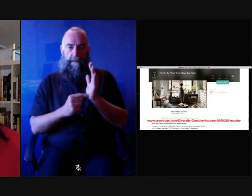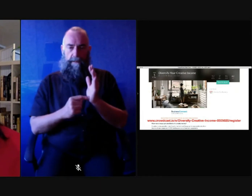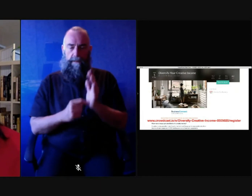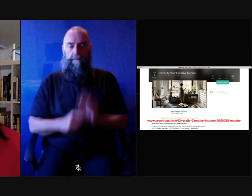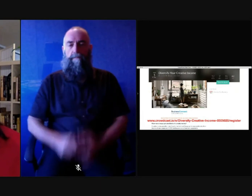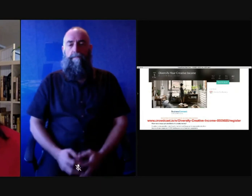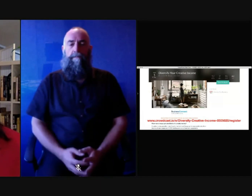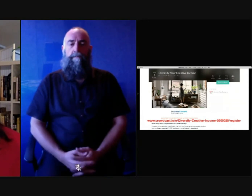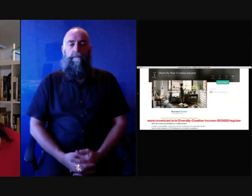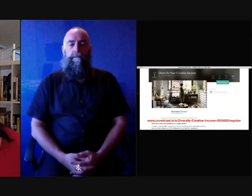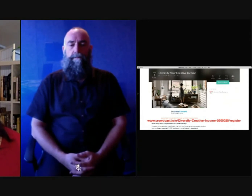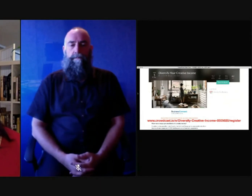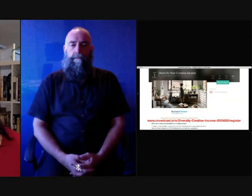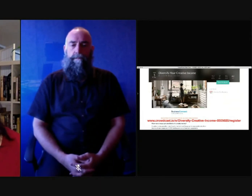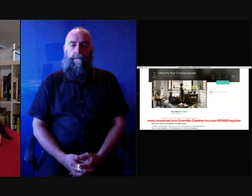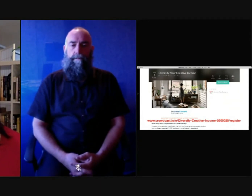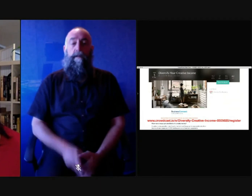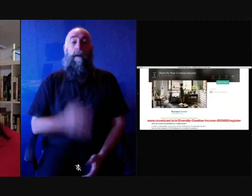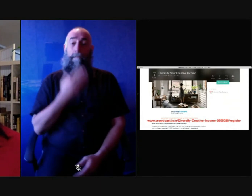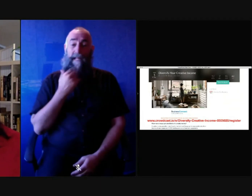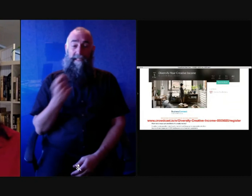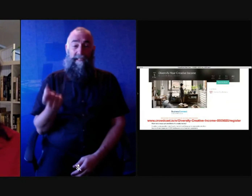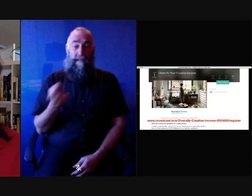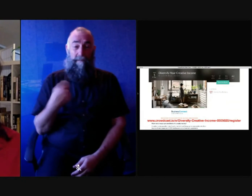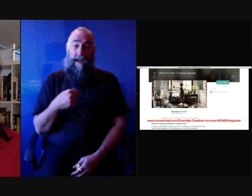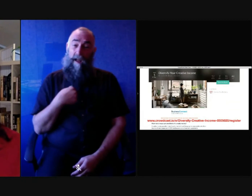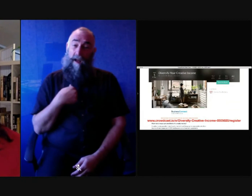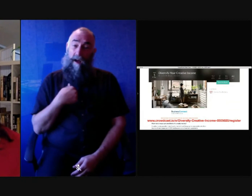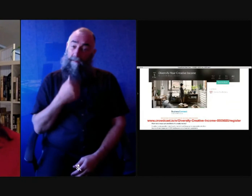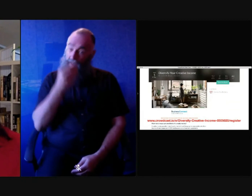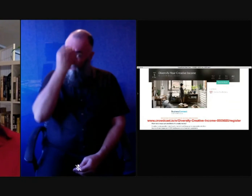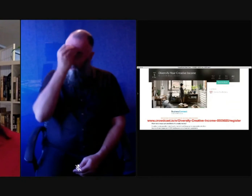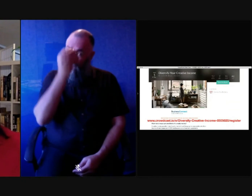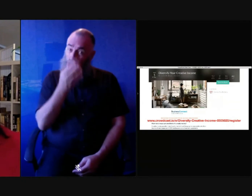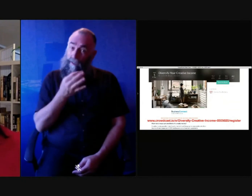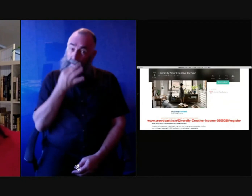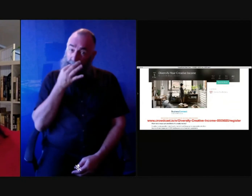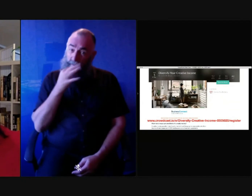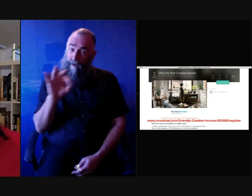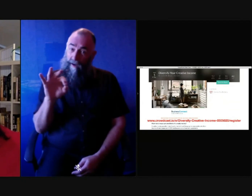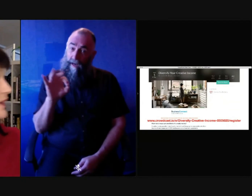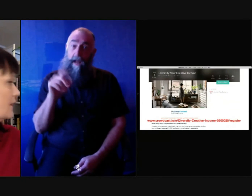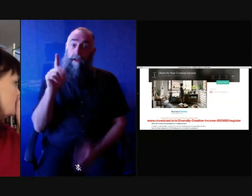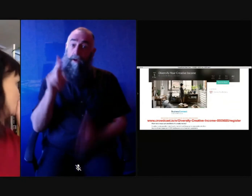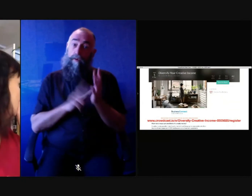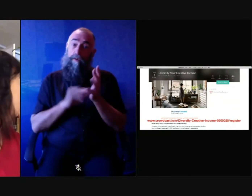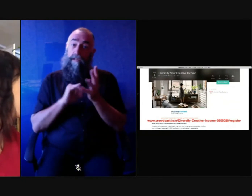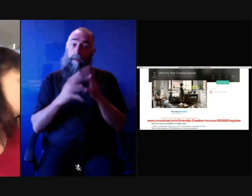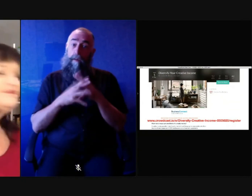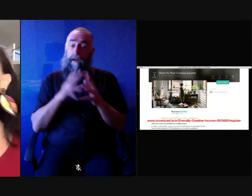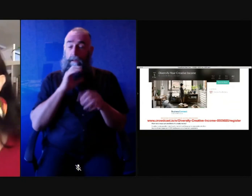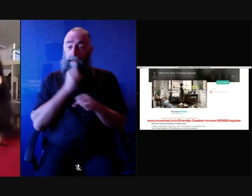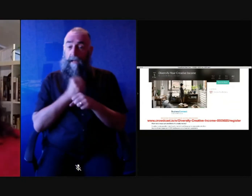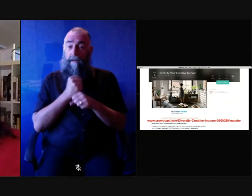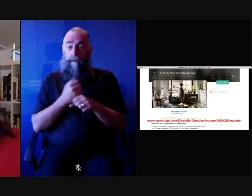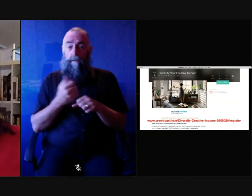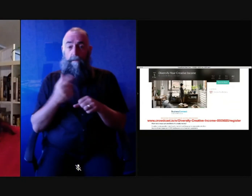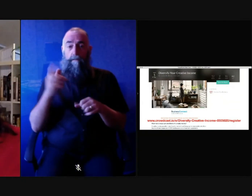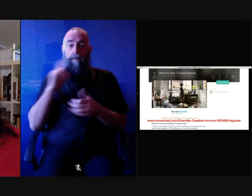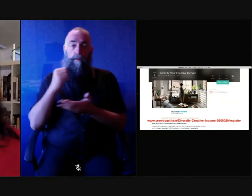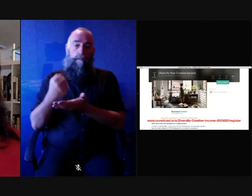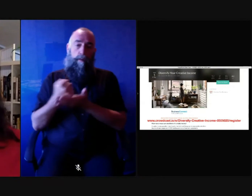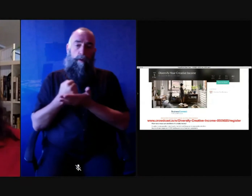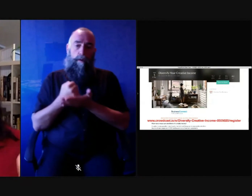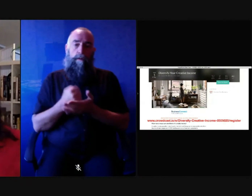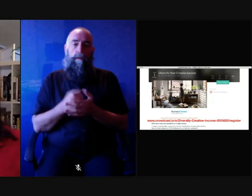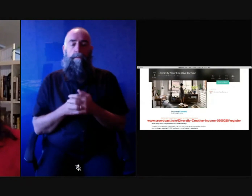front. Like I said, it's free and it is supported by the state government. Excuse me.